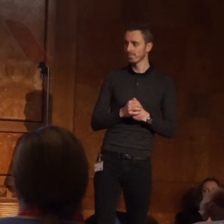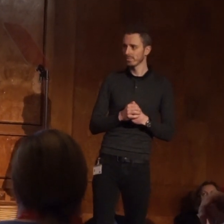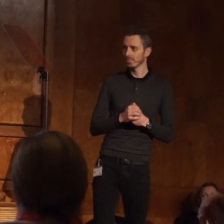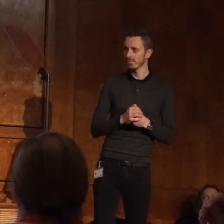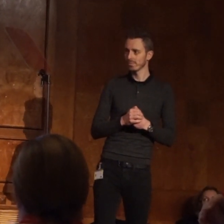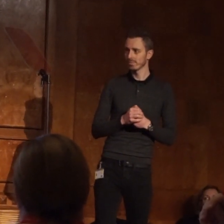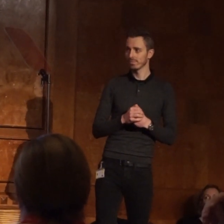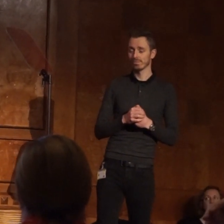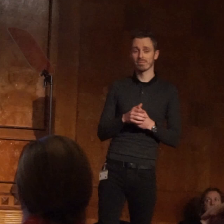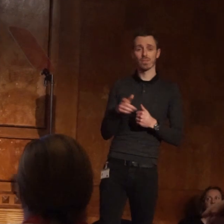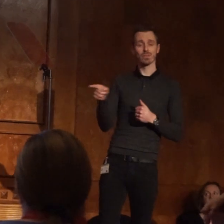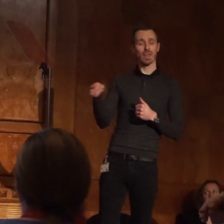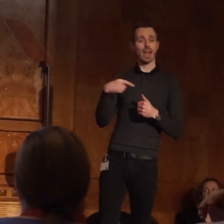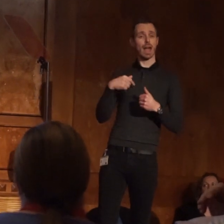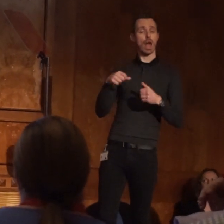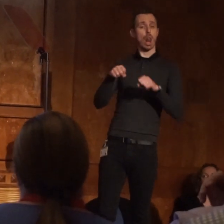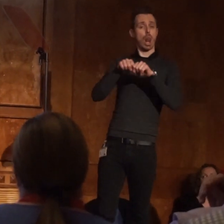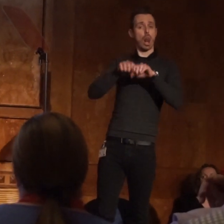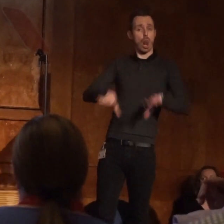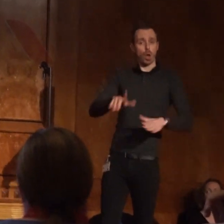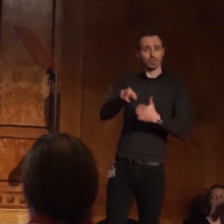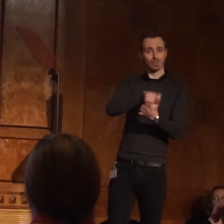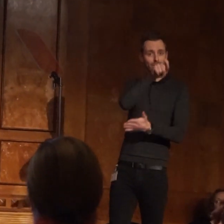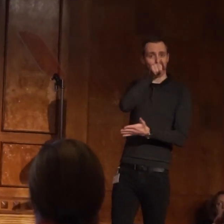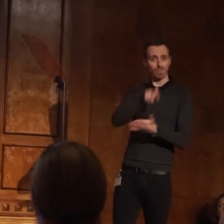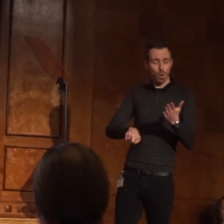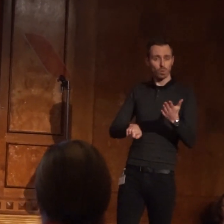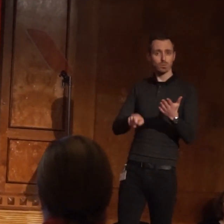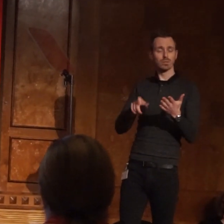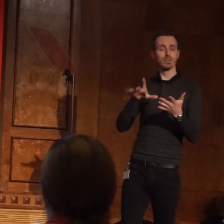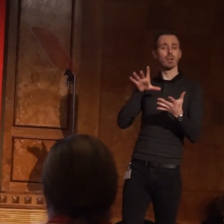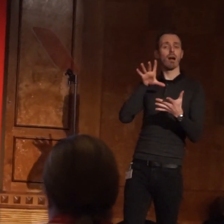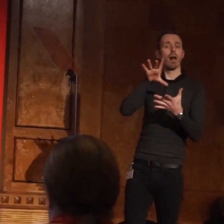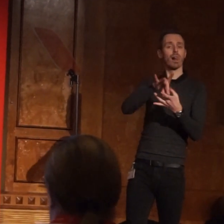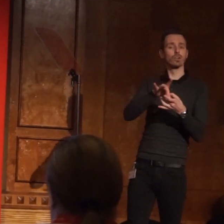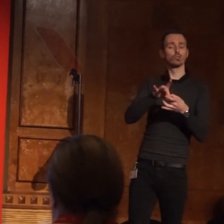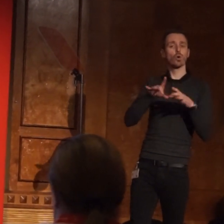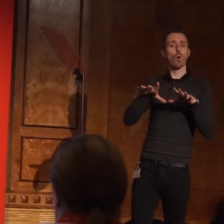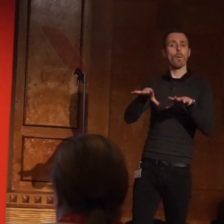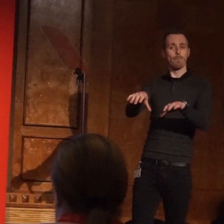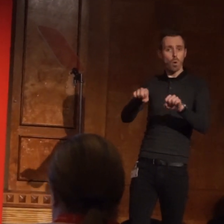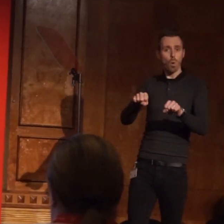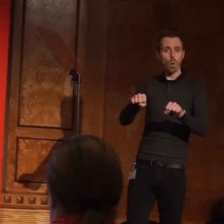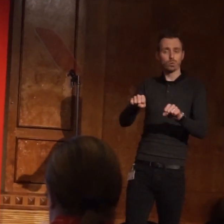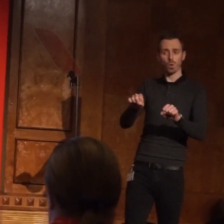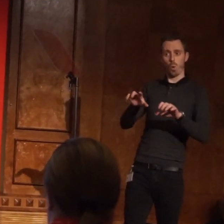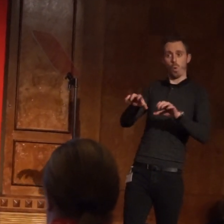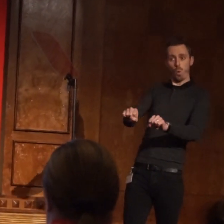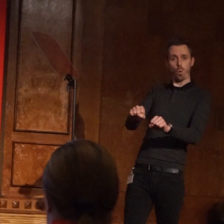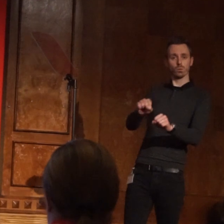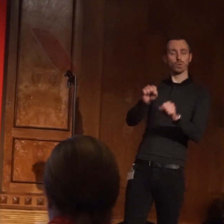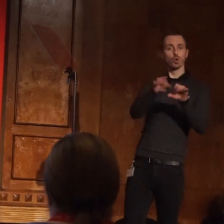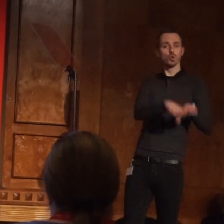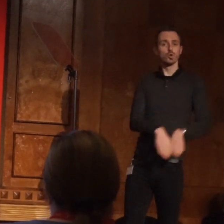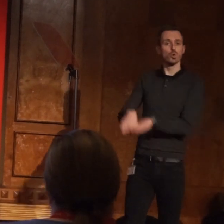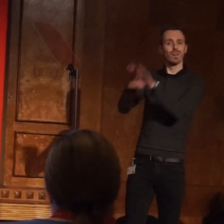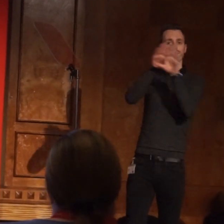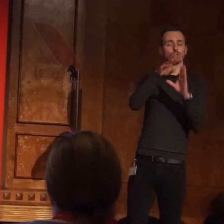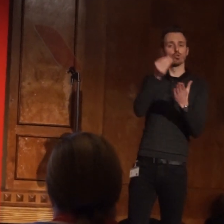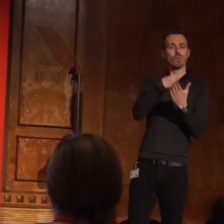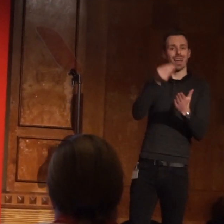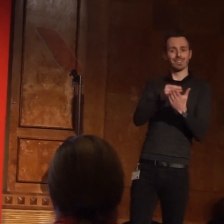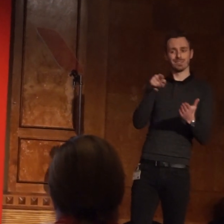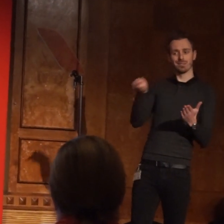And they lost the vote calling for a pause in the whole scheme of universal credit that's causing such poverty,